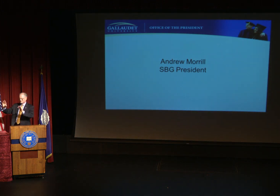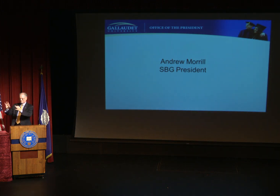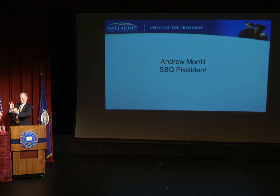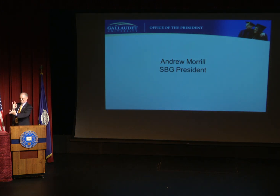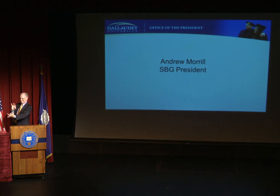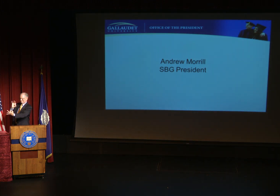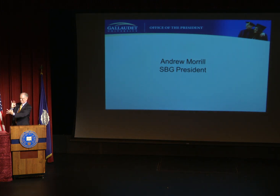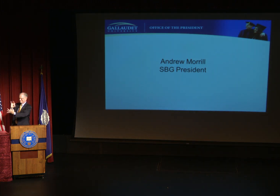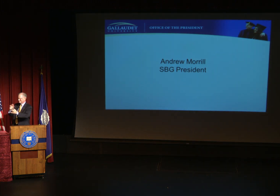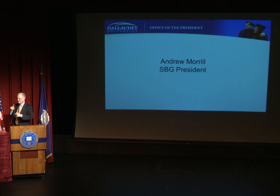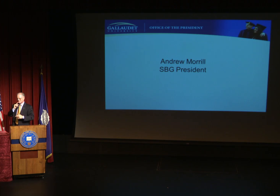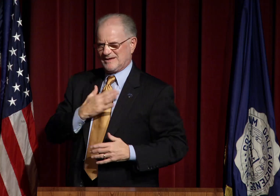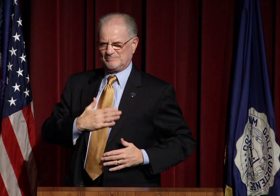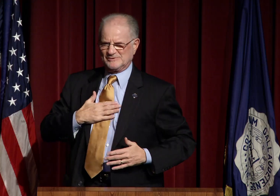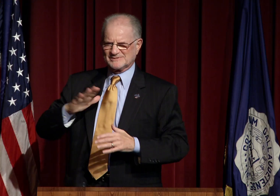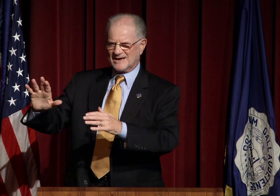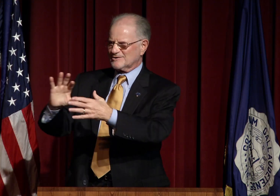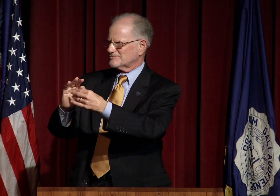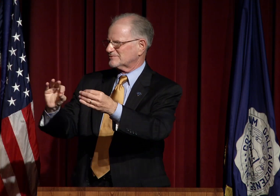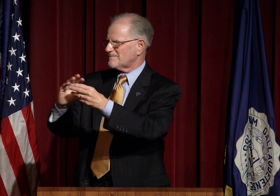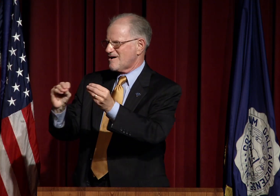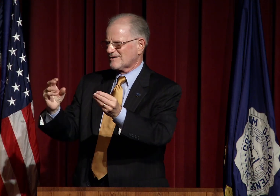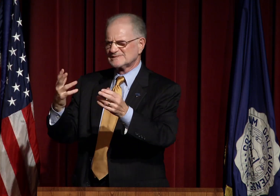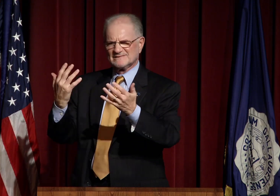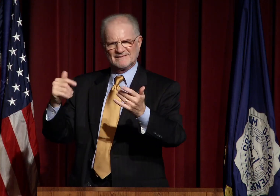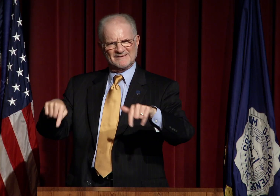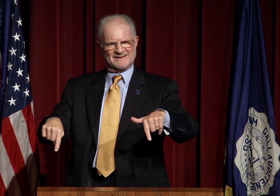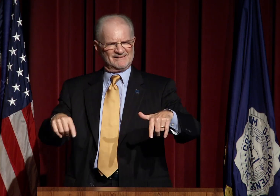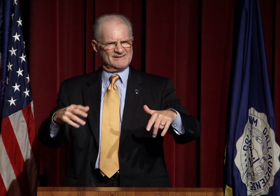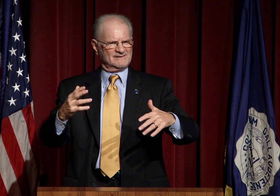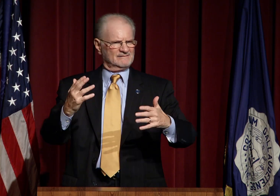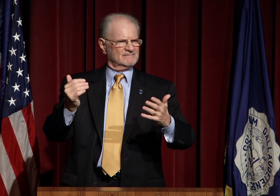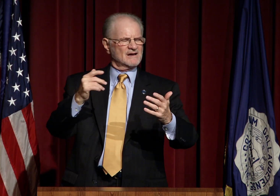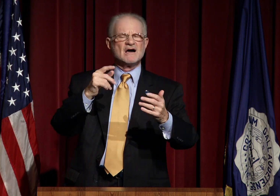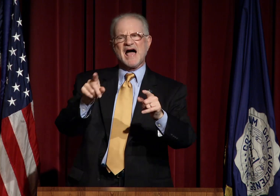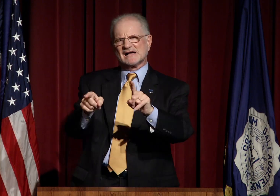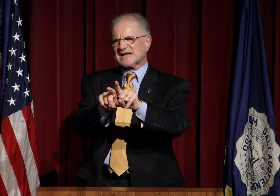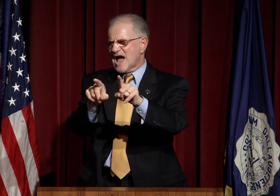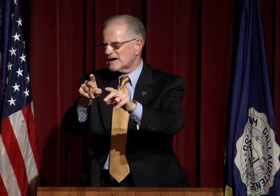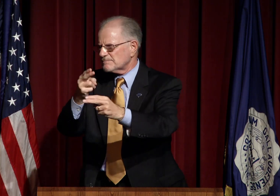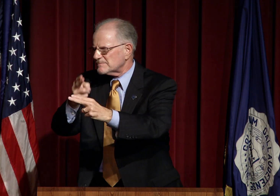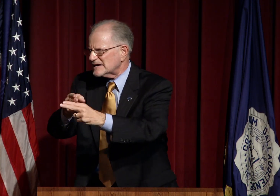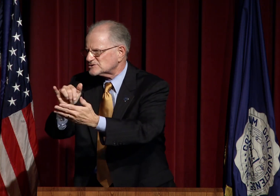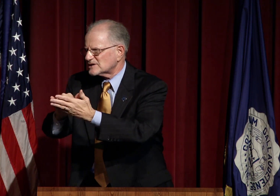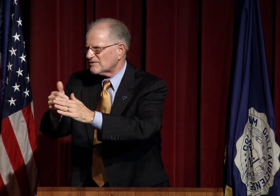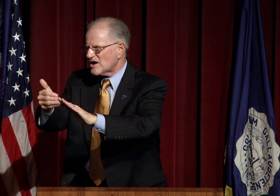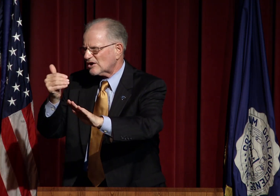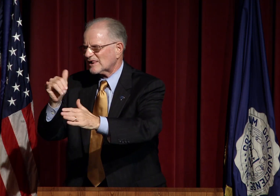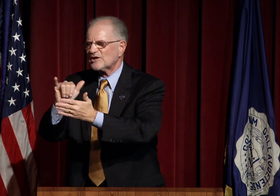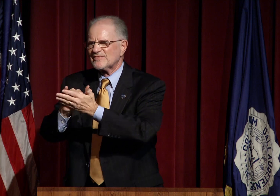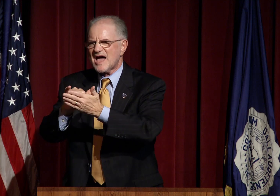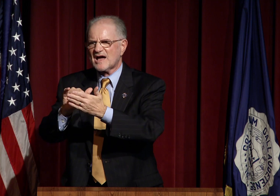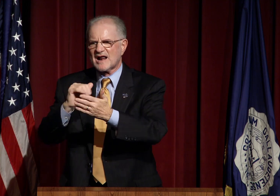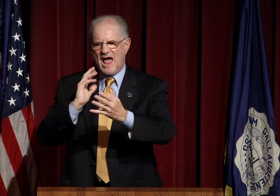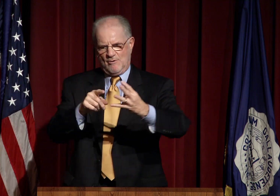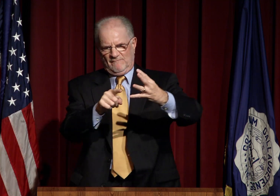Thank you, Andrew. Thank you, Andrew, for those wonderful remarks. I enjoyed that. And as I'd mentioned